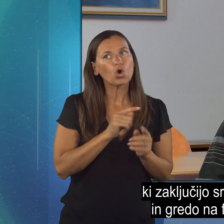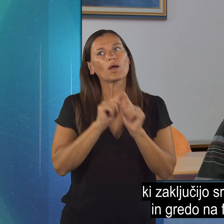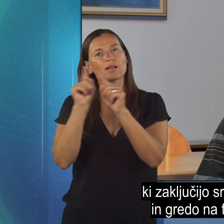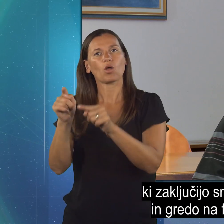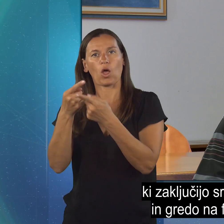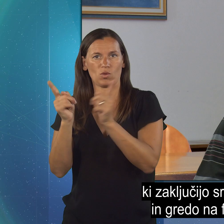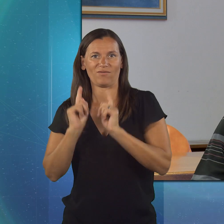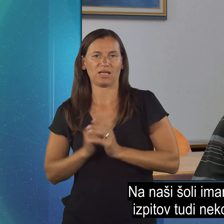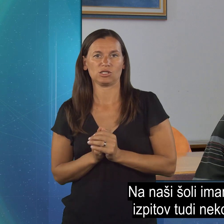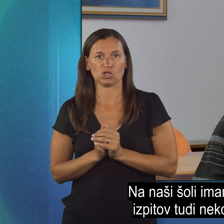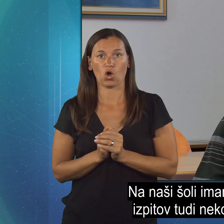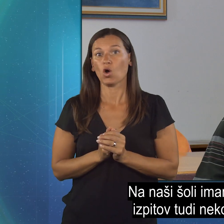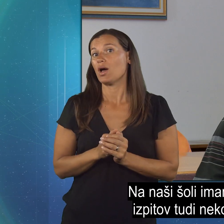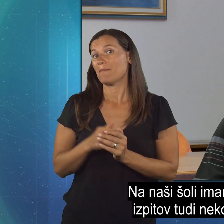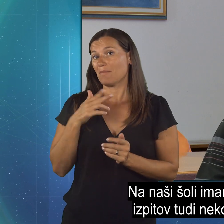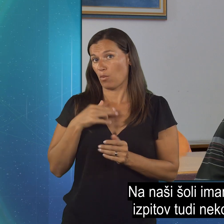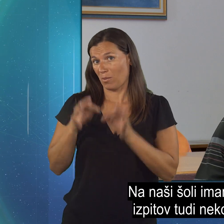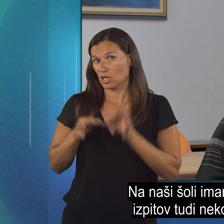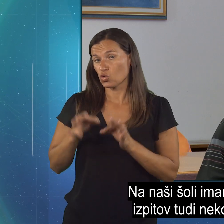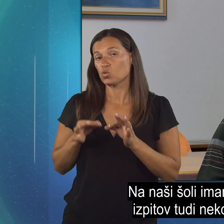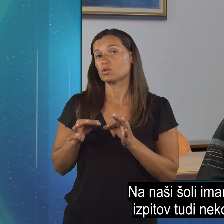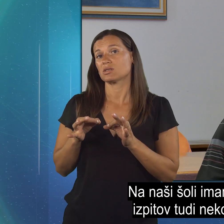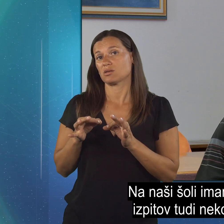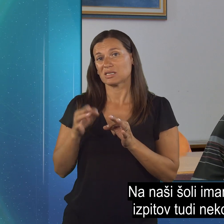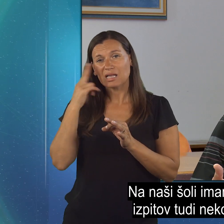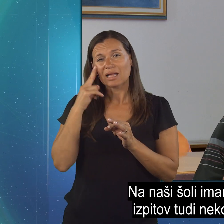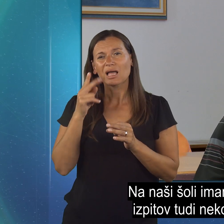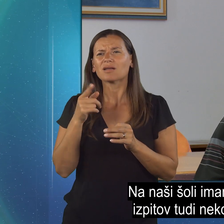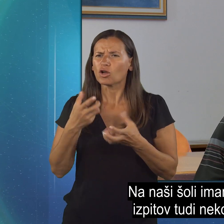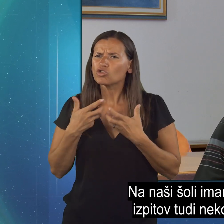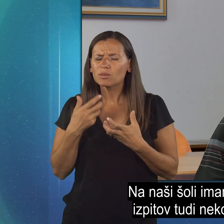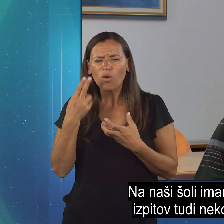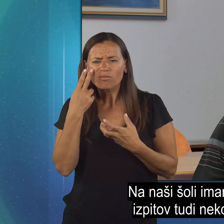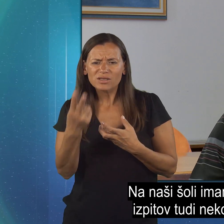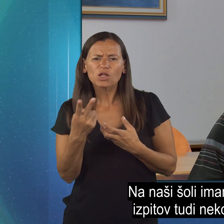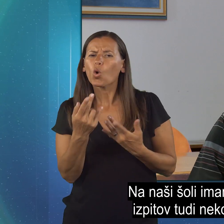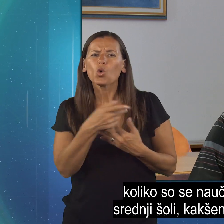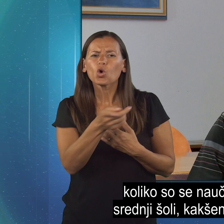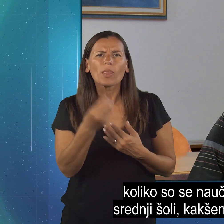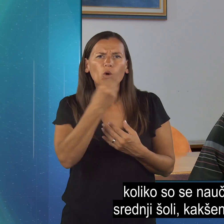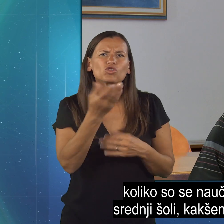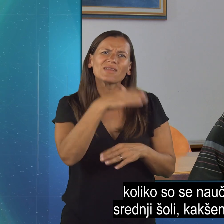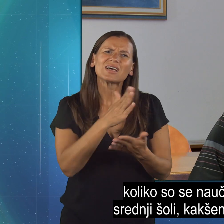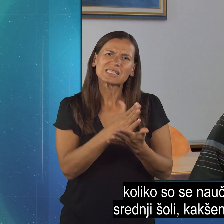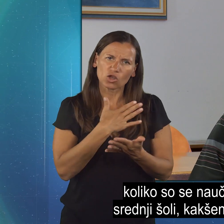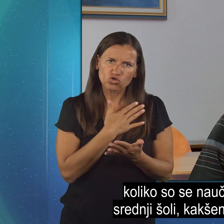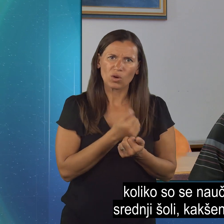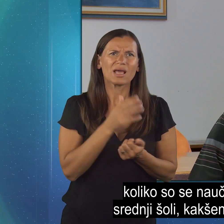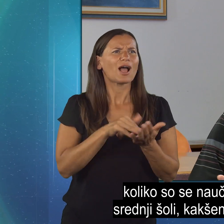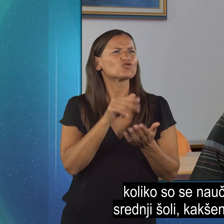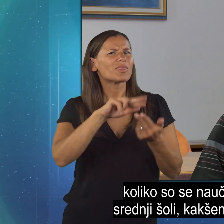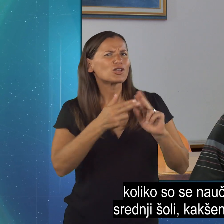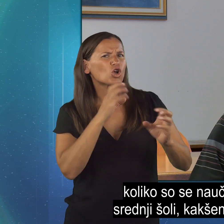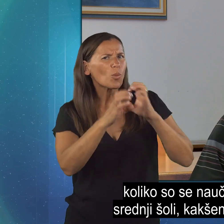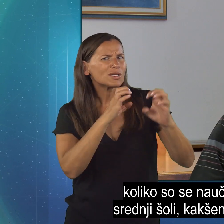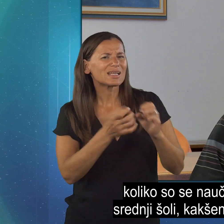university. Our school, in addition to these tests, we also have an idea of how much did they learn when they were in high school. What's